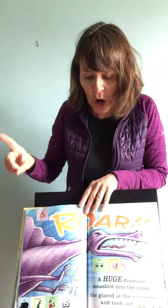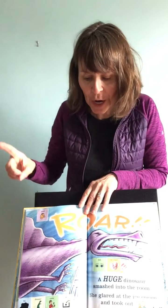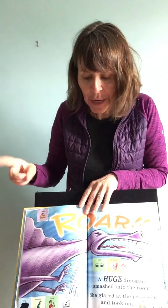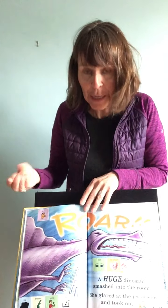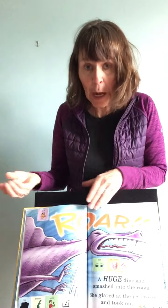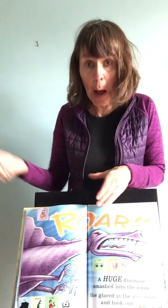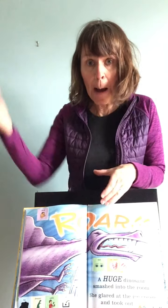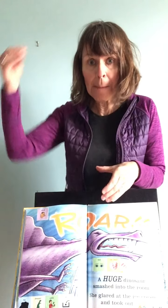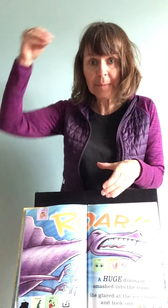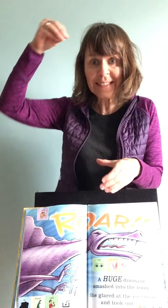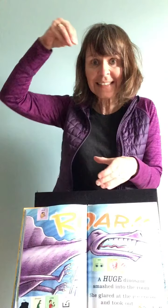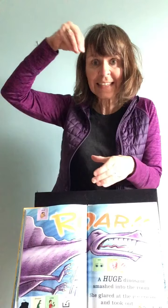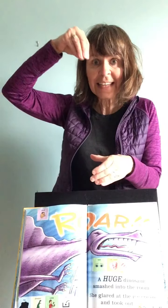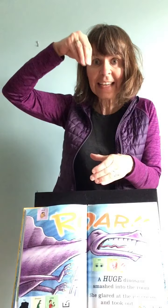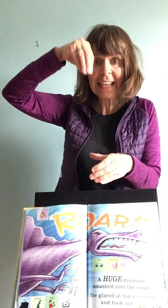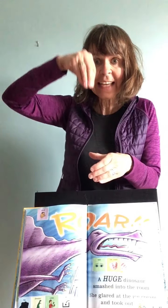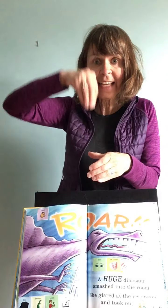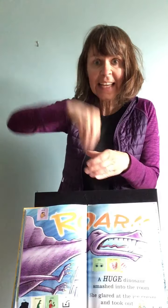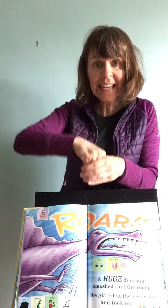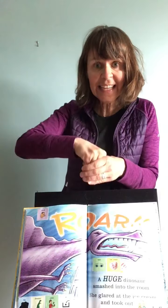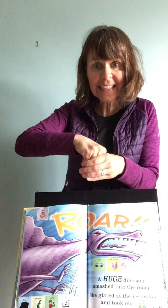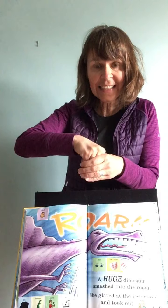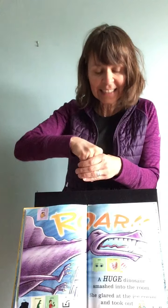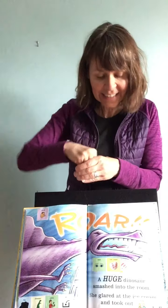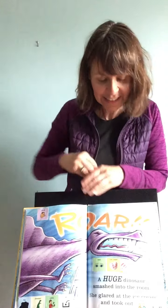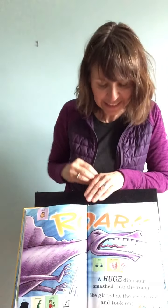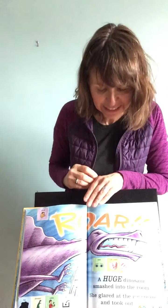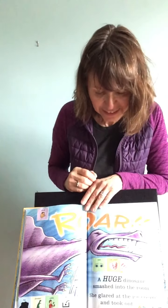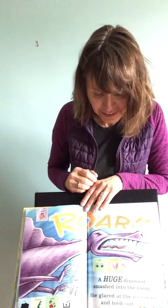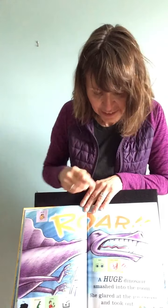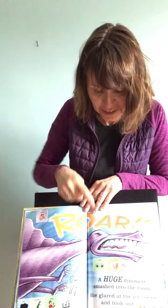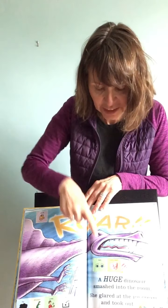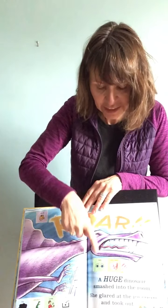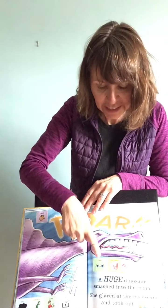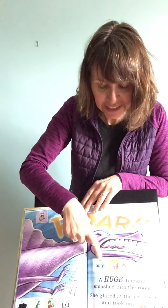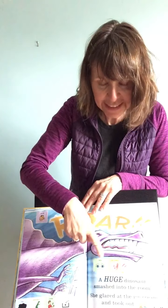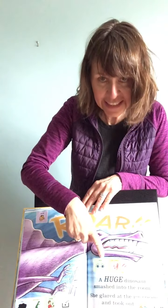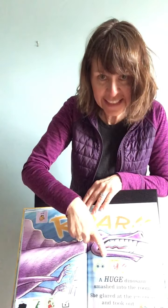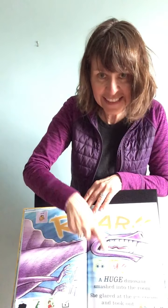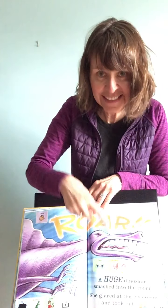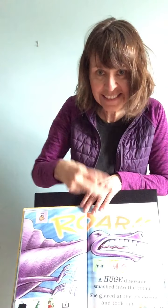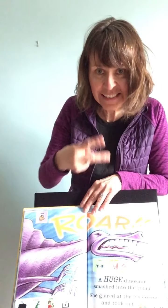dinosaur comes in. And he is